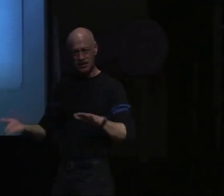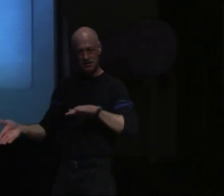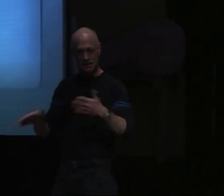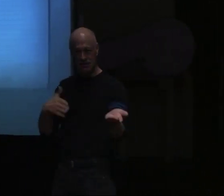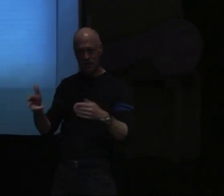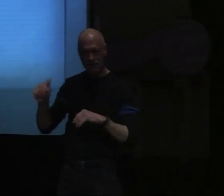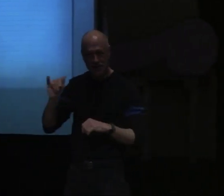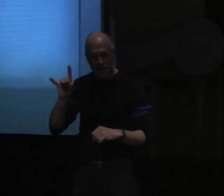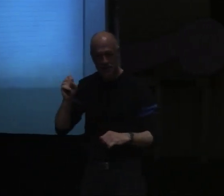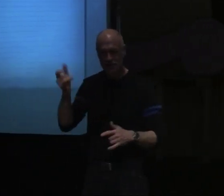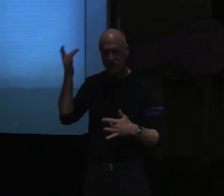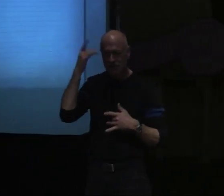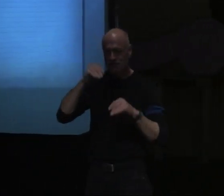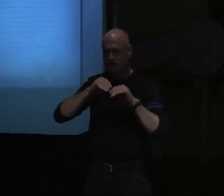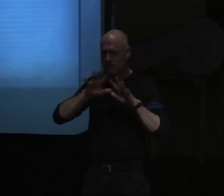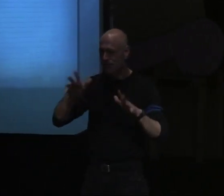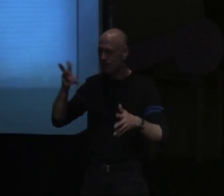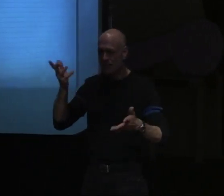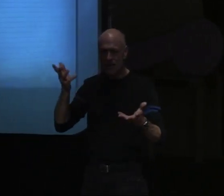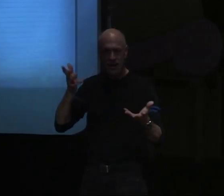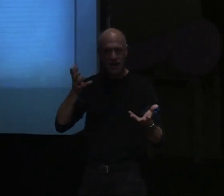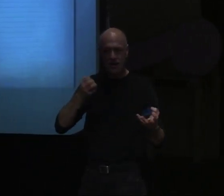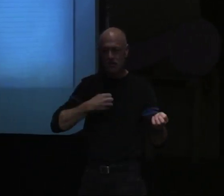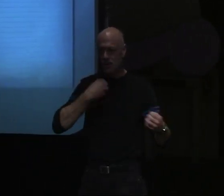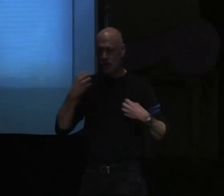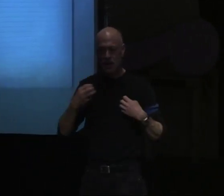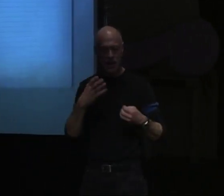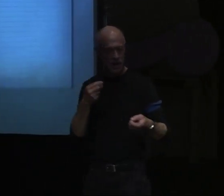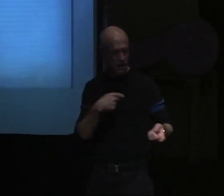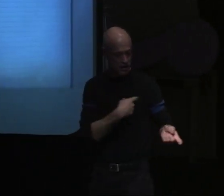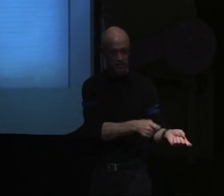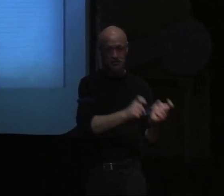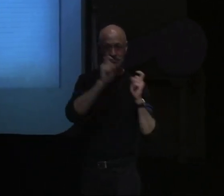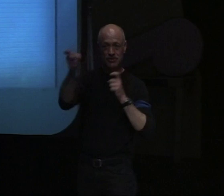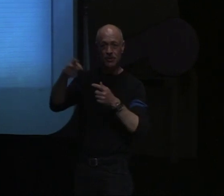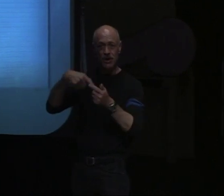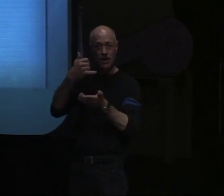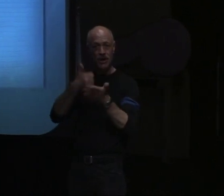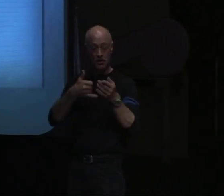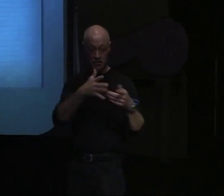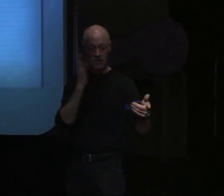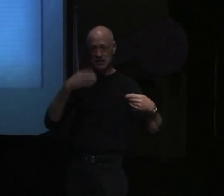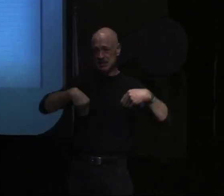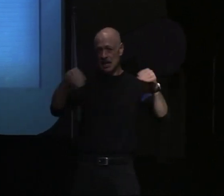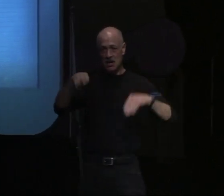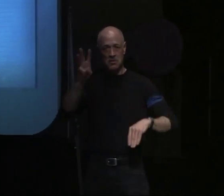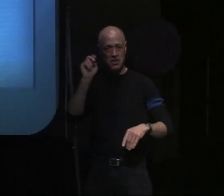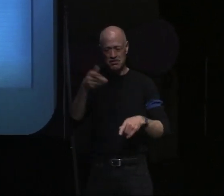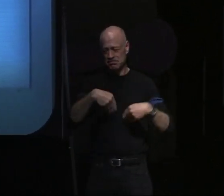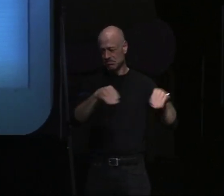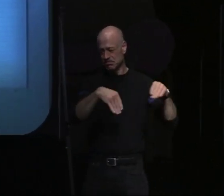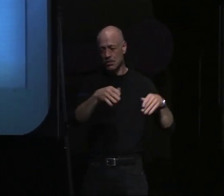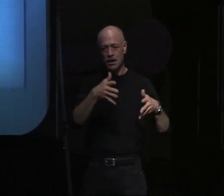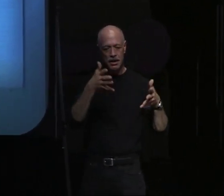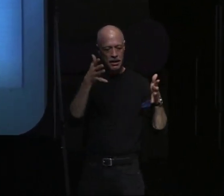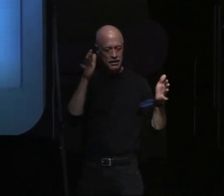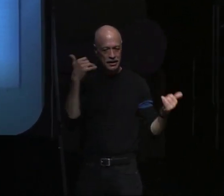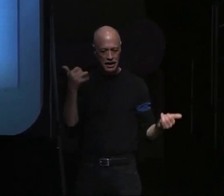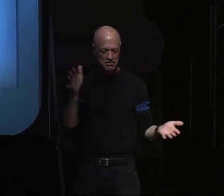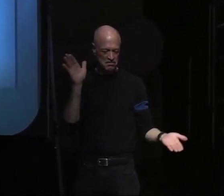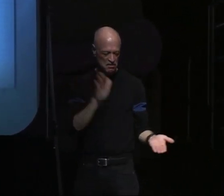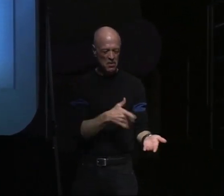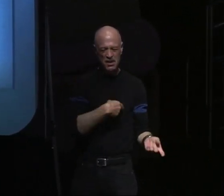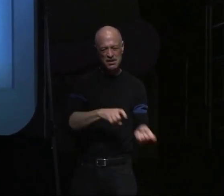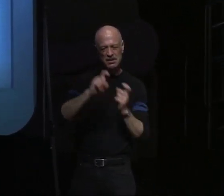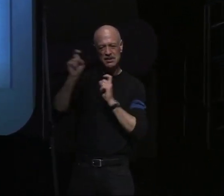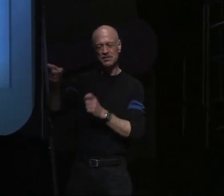days of my artwork, I had, again, as I mentioned already, been inspired by gay and lesbian themes in my art. But